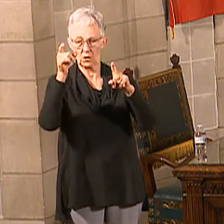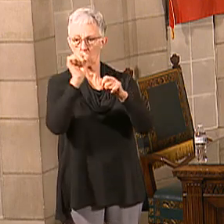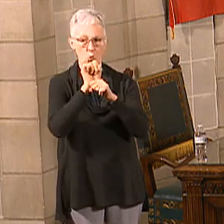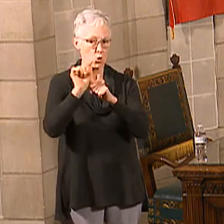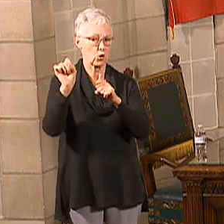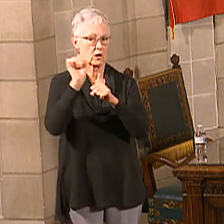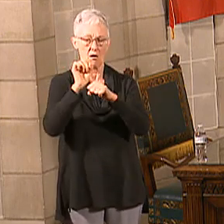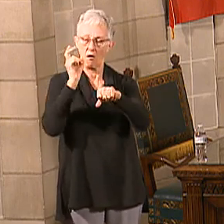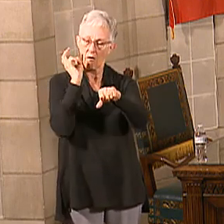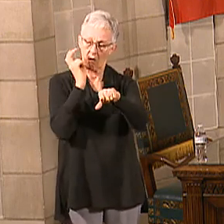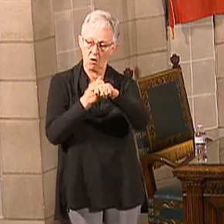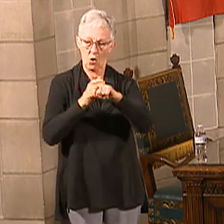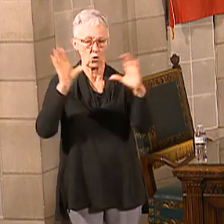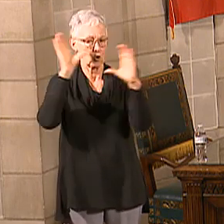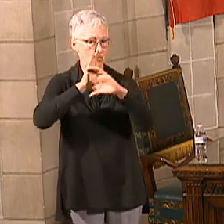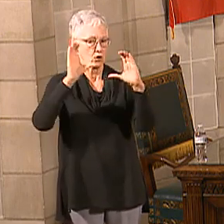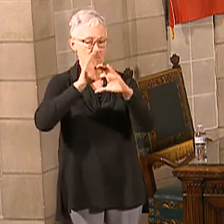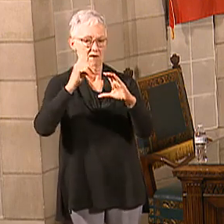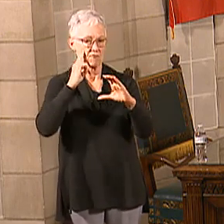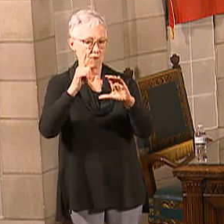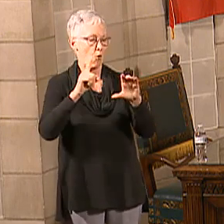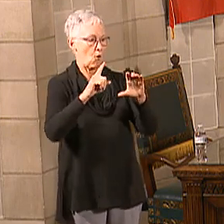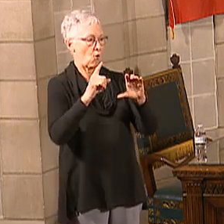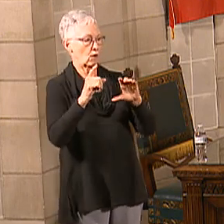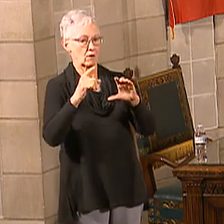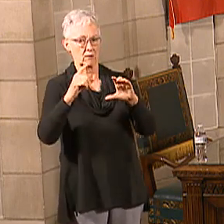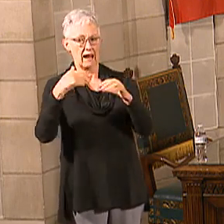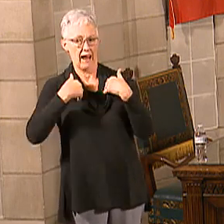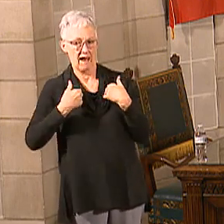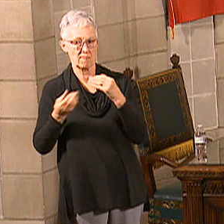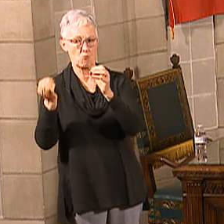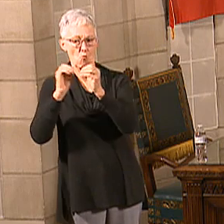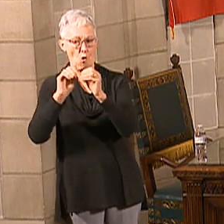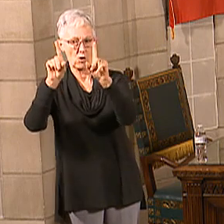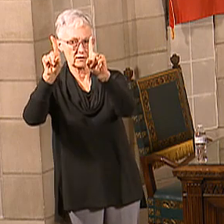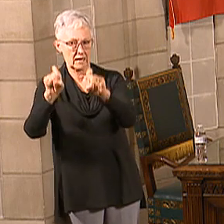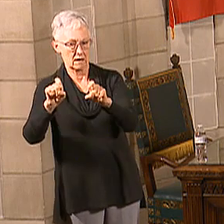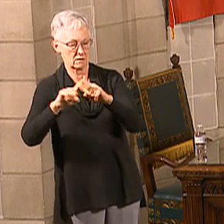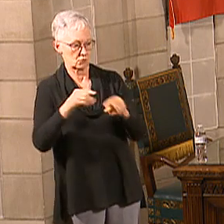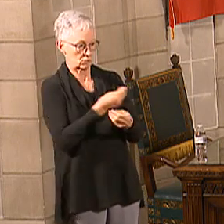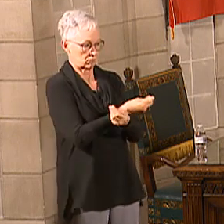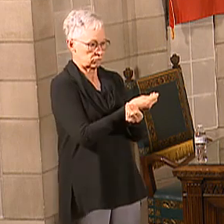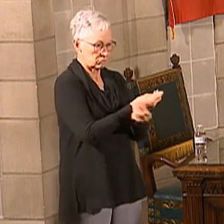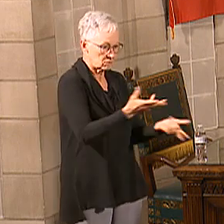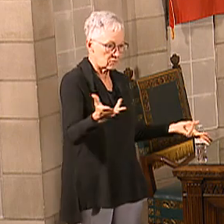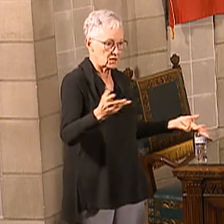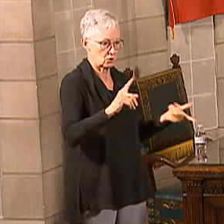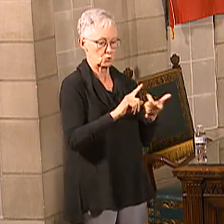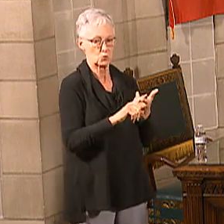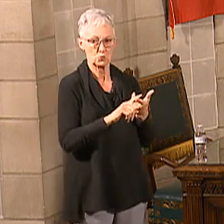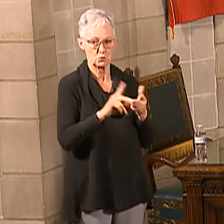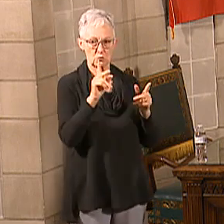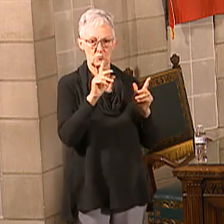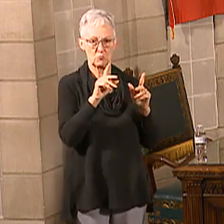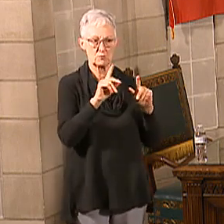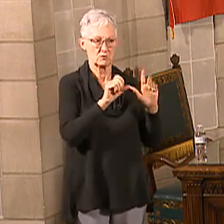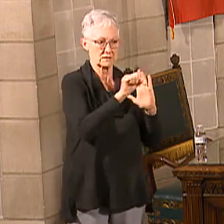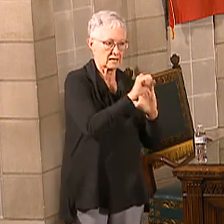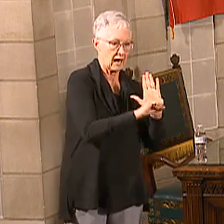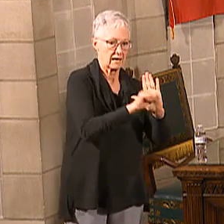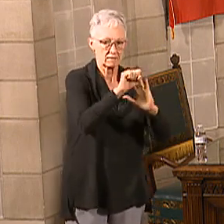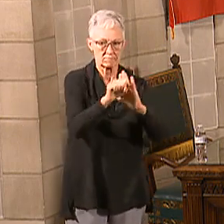with the federal government to see when that will happen. We've been given no timeline from when they may provide us more machines and